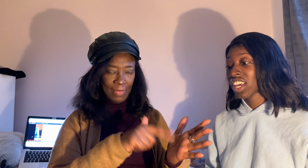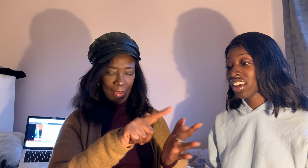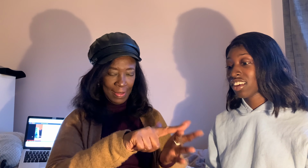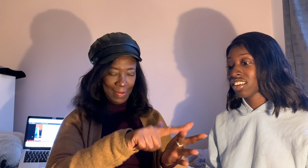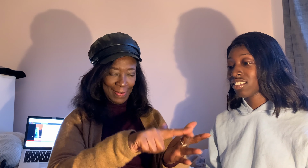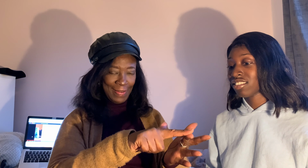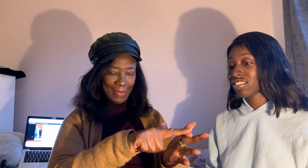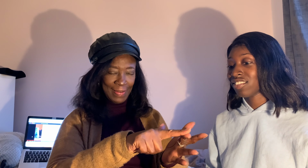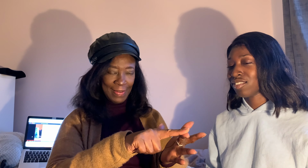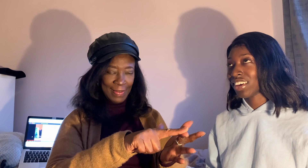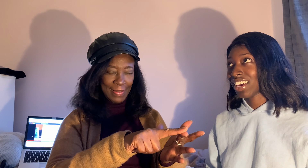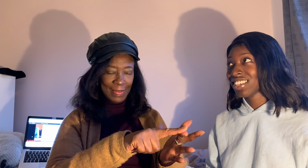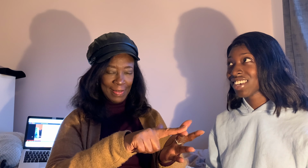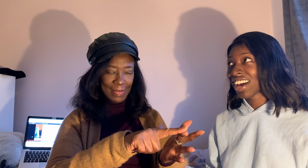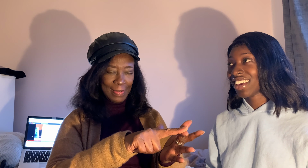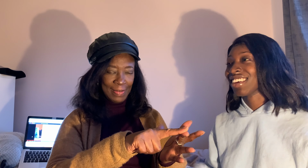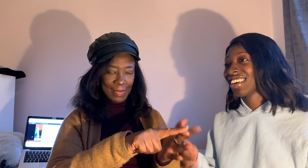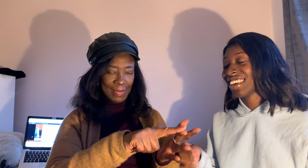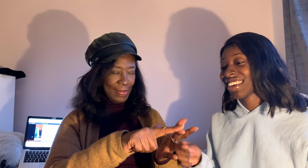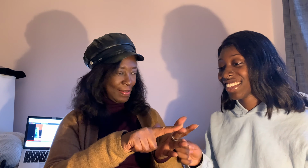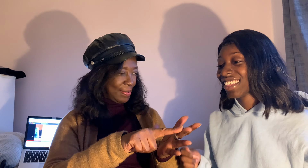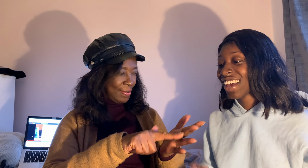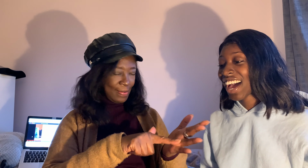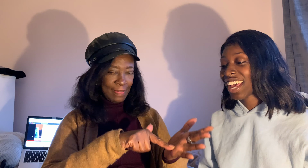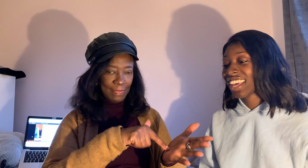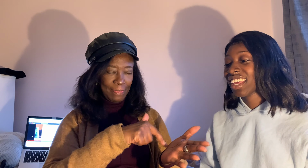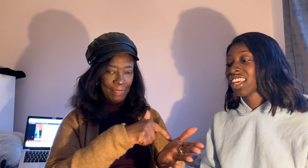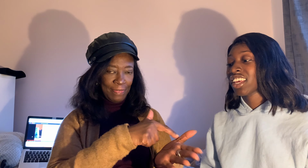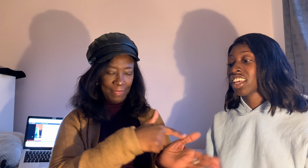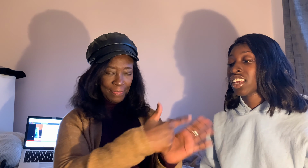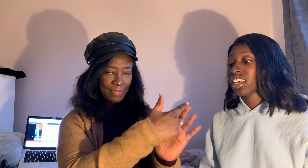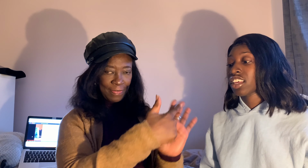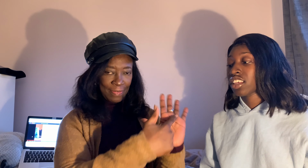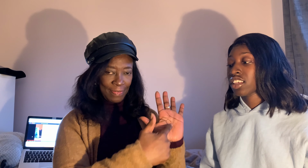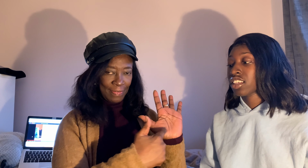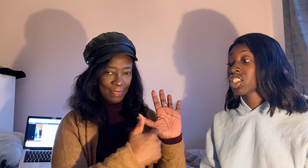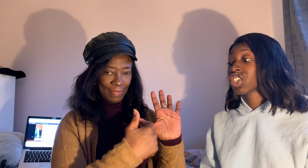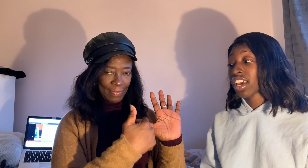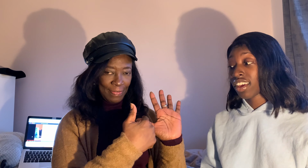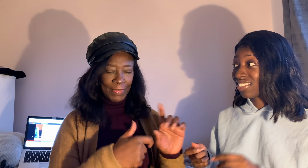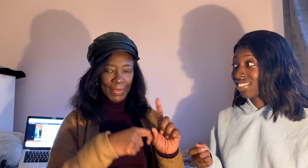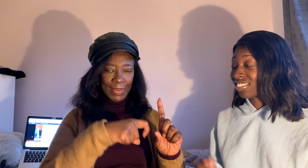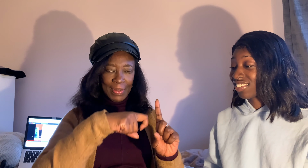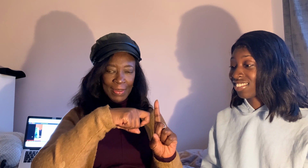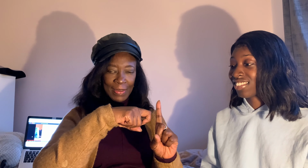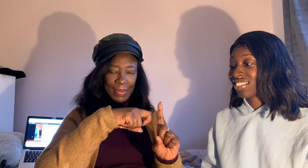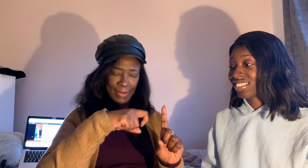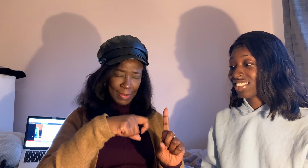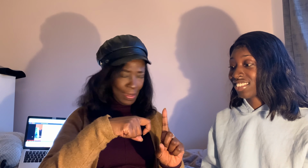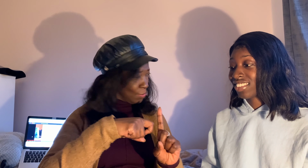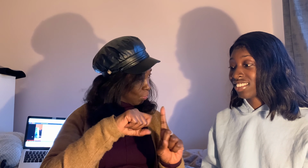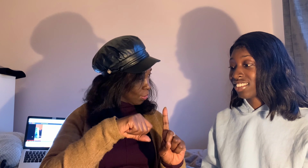J, wait, H I, I, J.